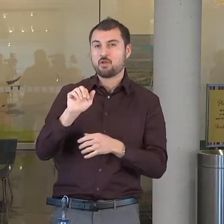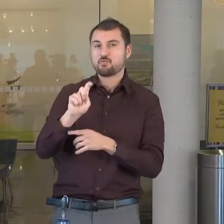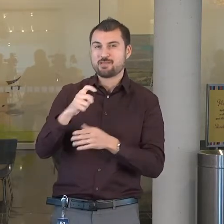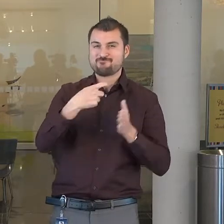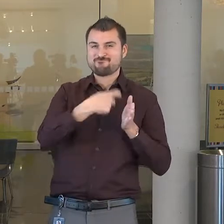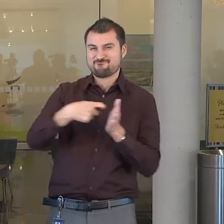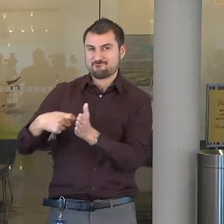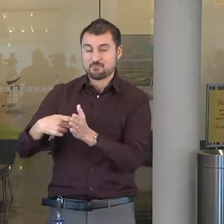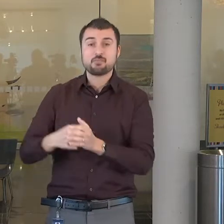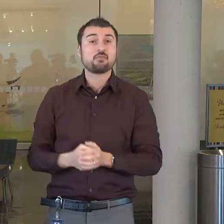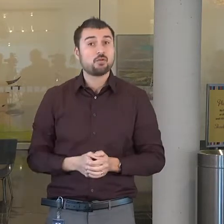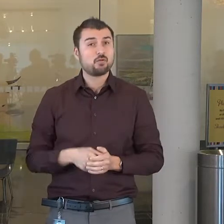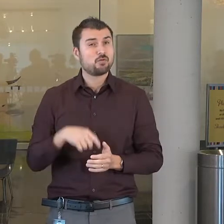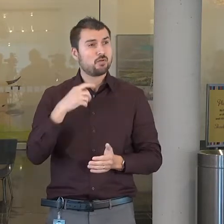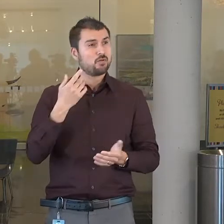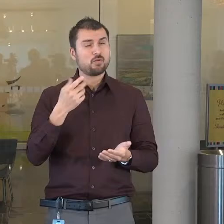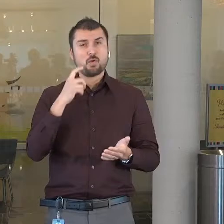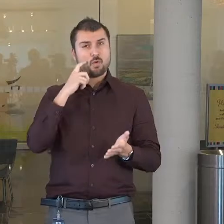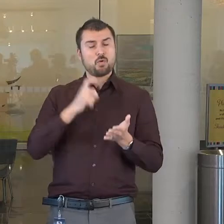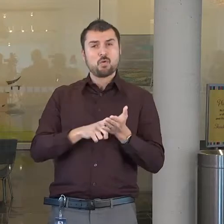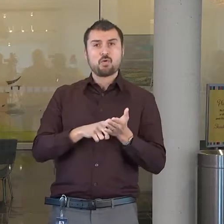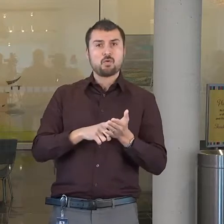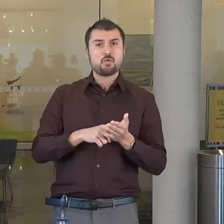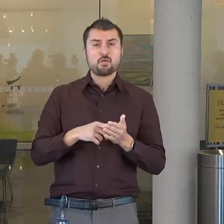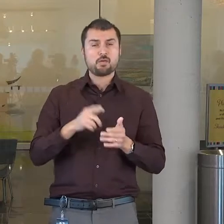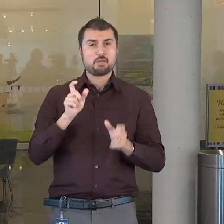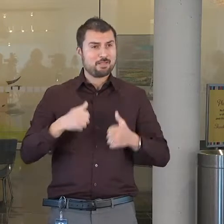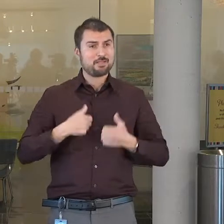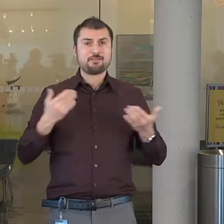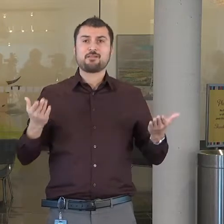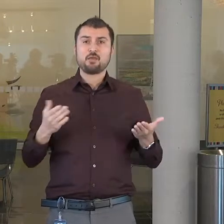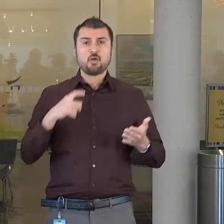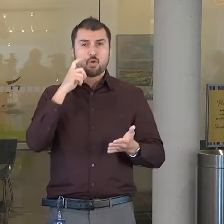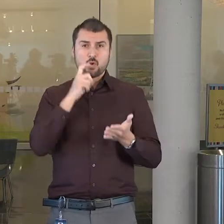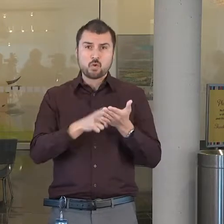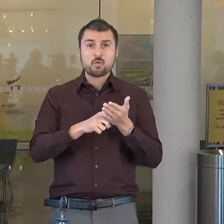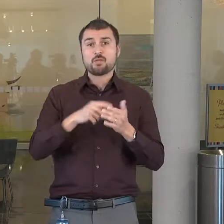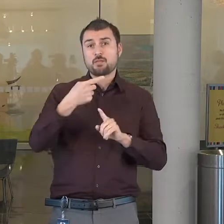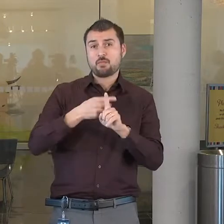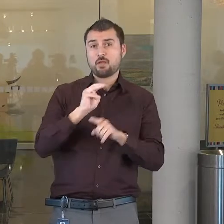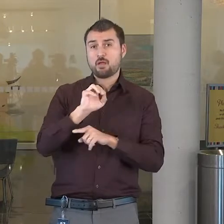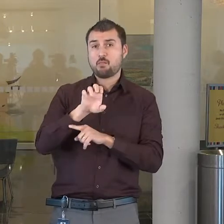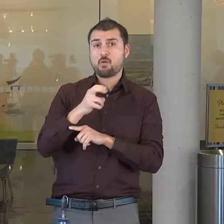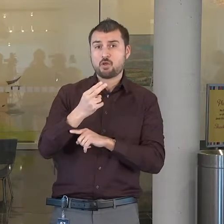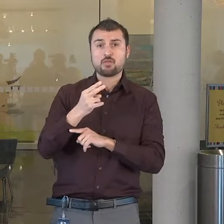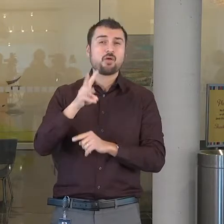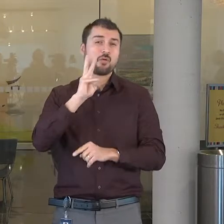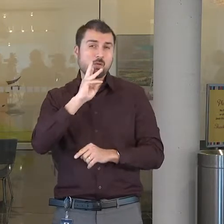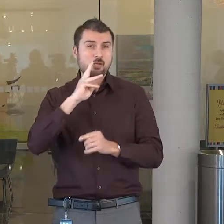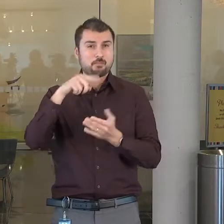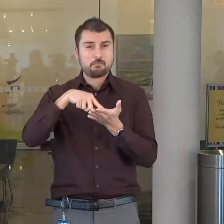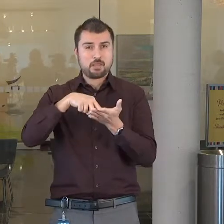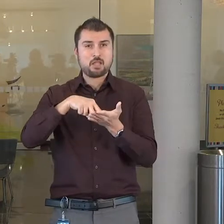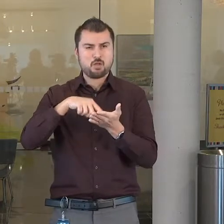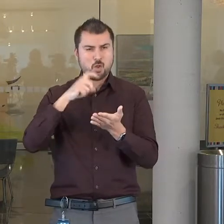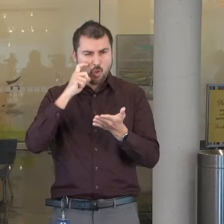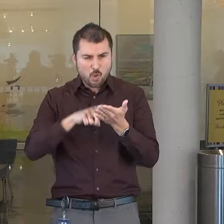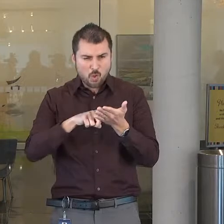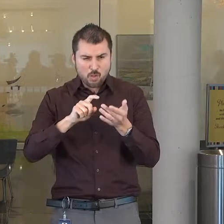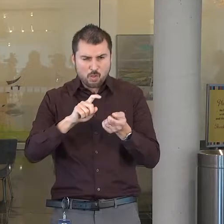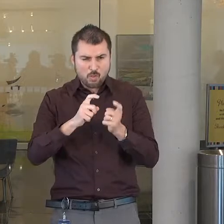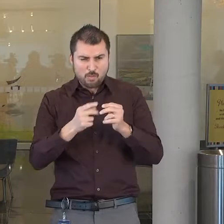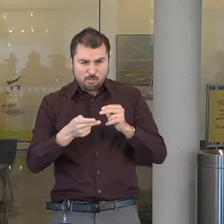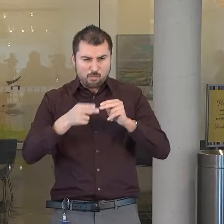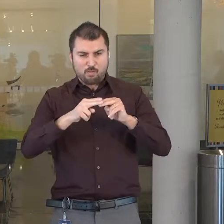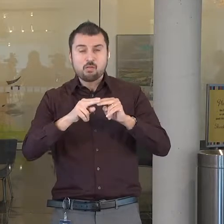Finally, some residents may soon see a slight adjustment in their March water bill. In order to streamline our water meter